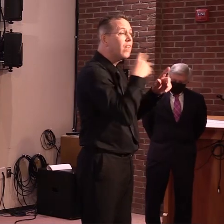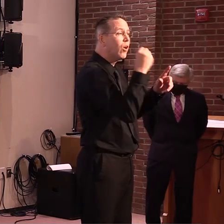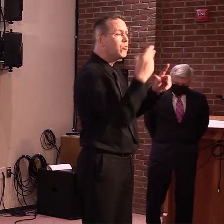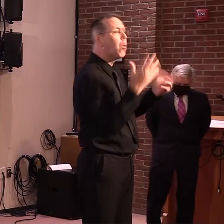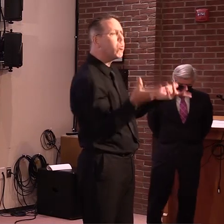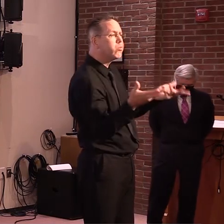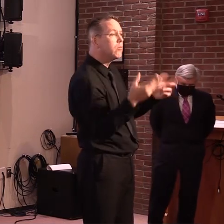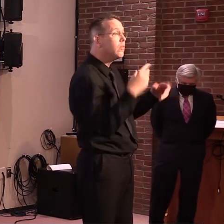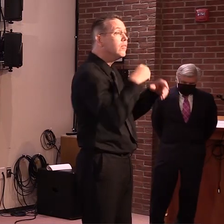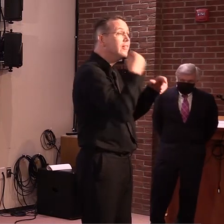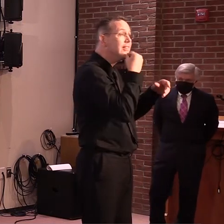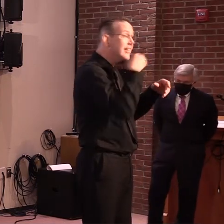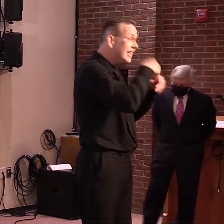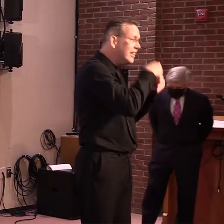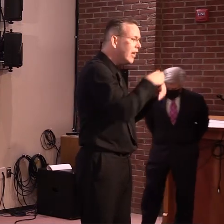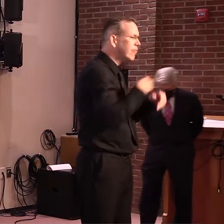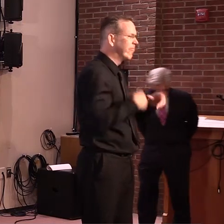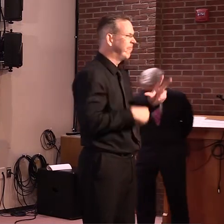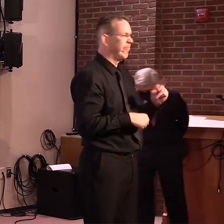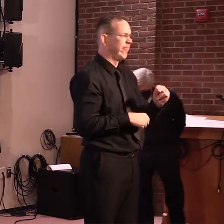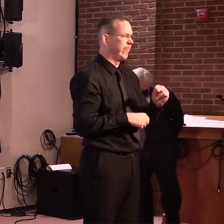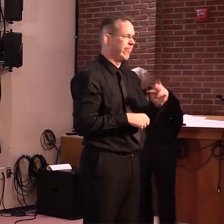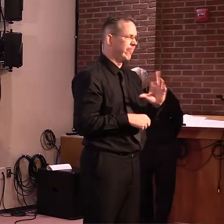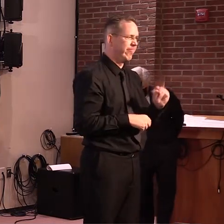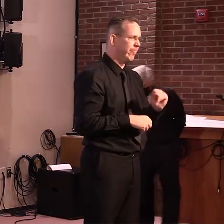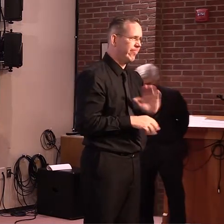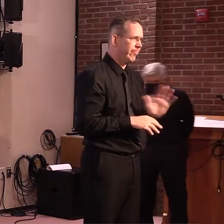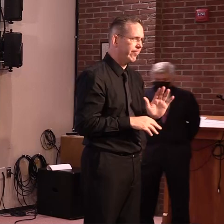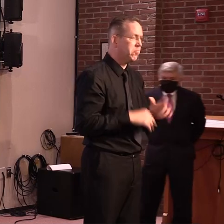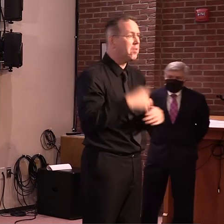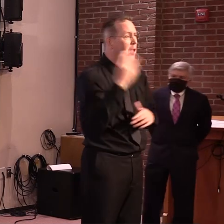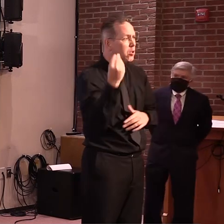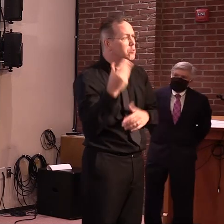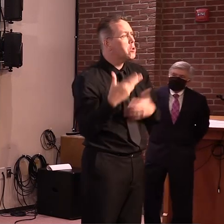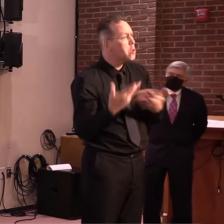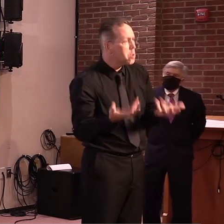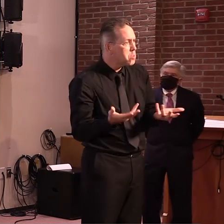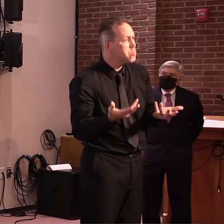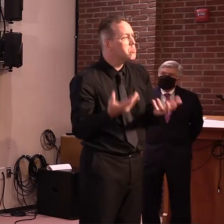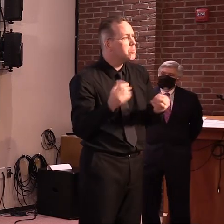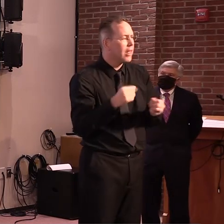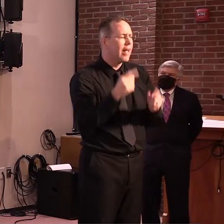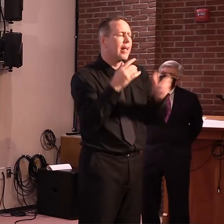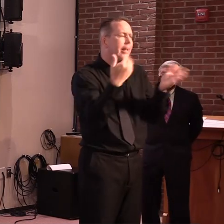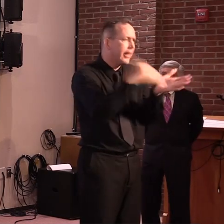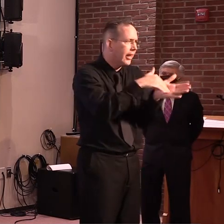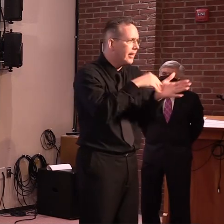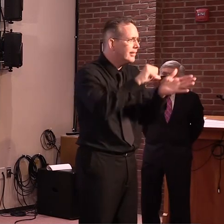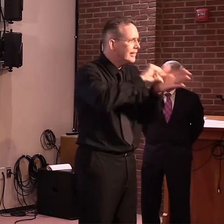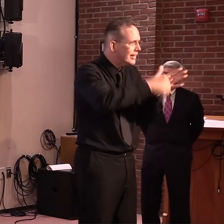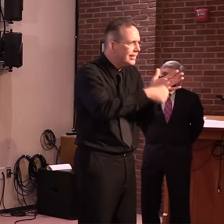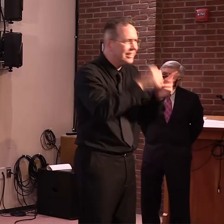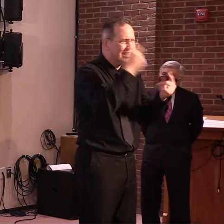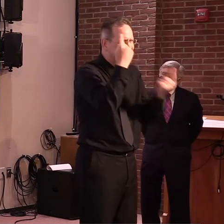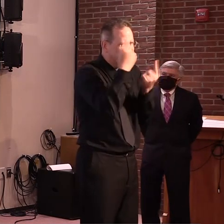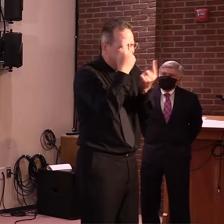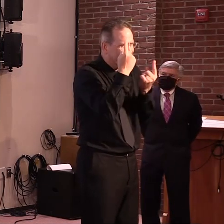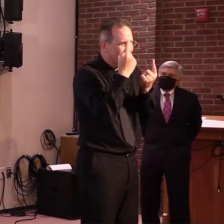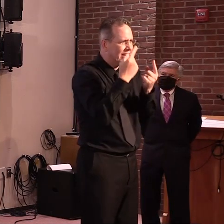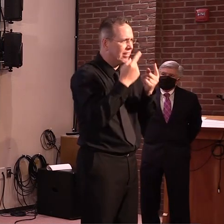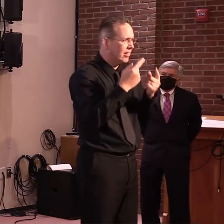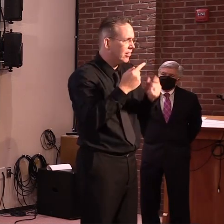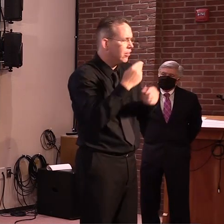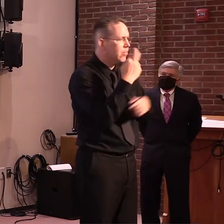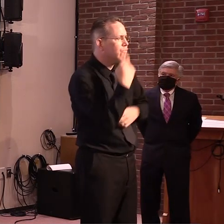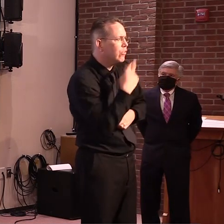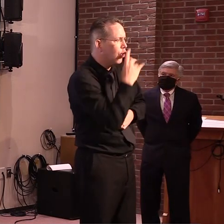say I'm willing to take that chance for myself. But you have to be again very balanced about it and not make